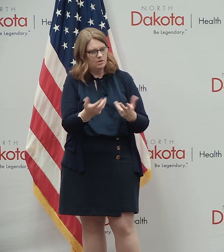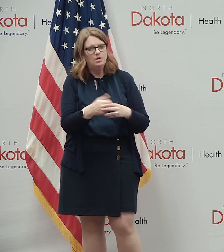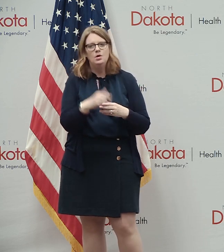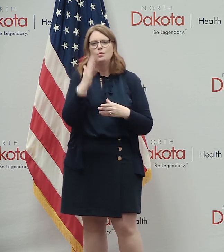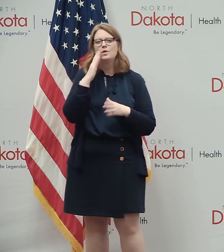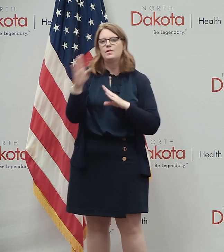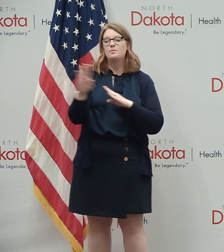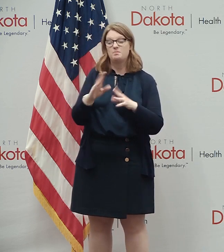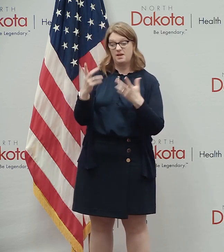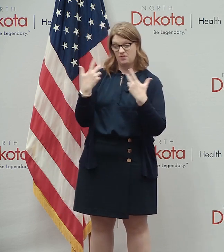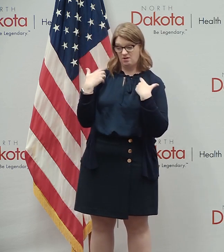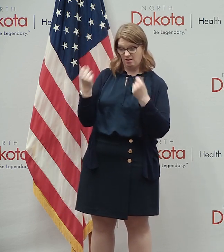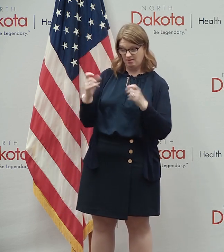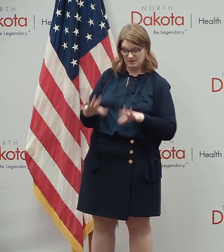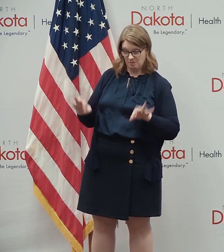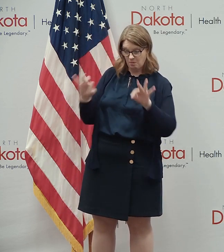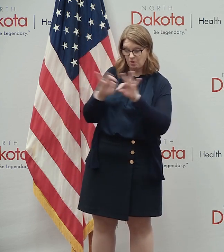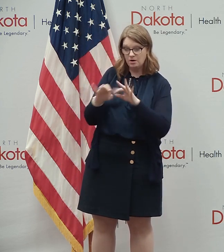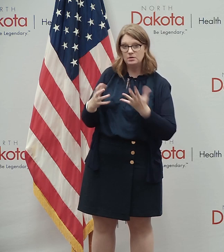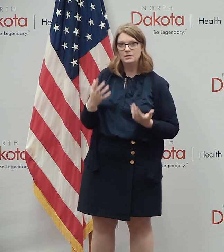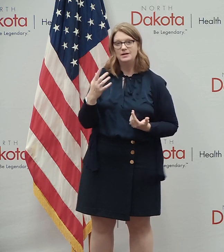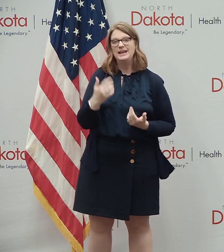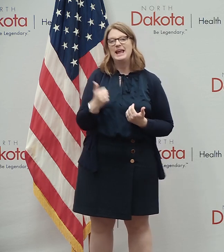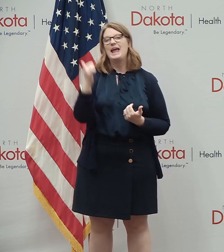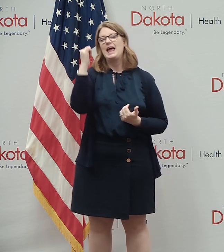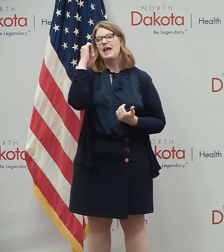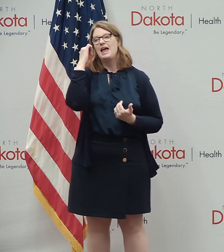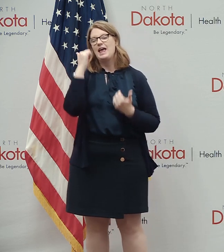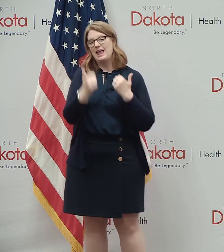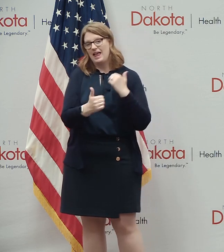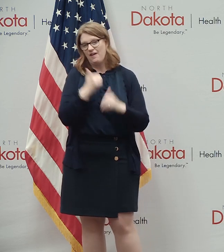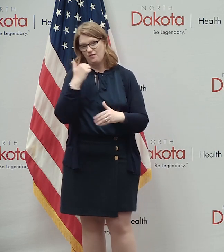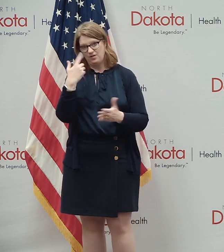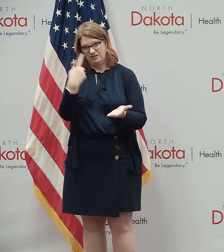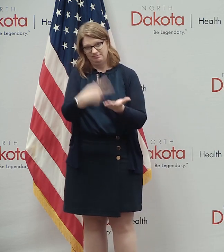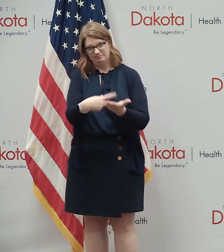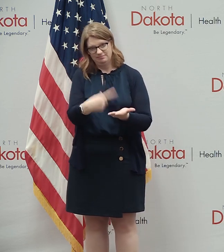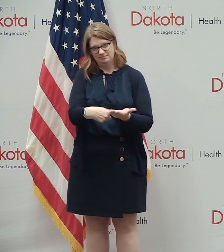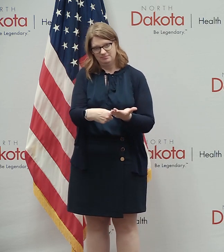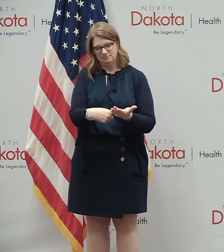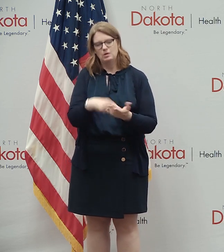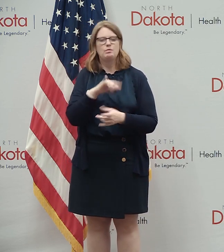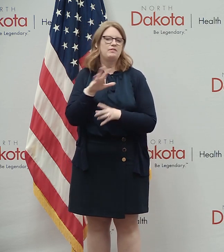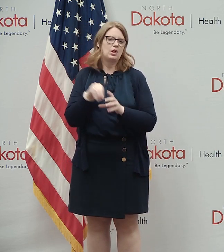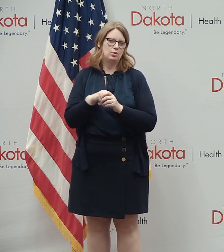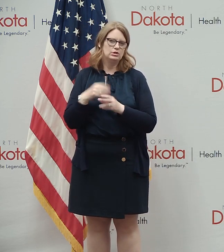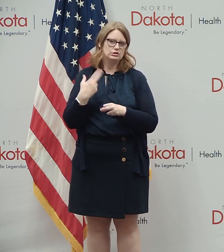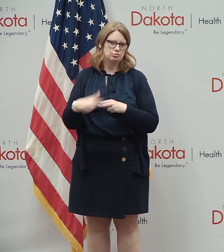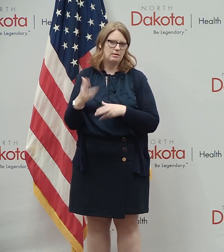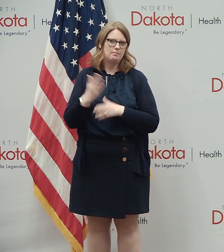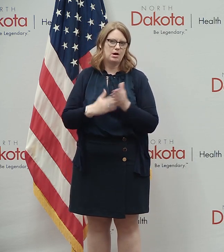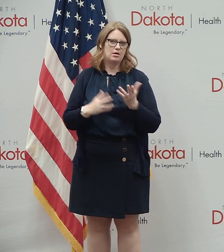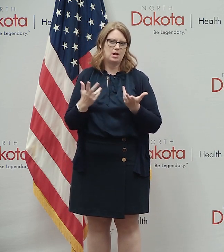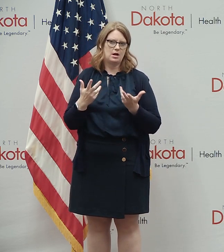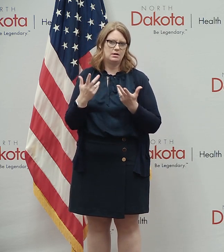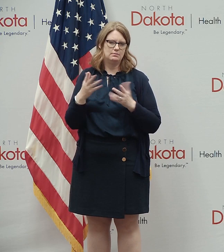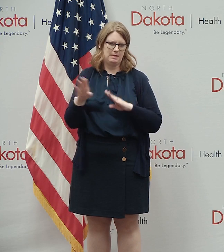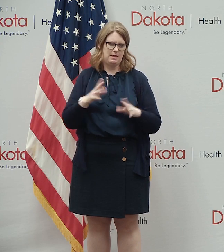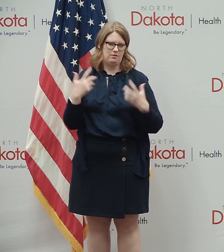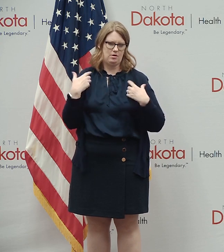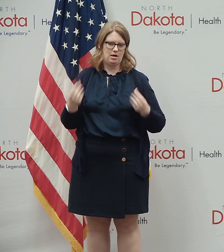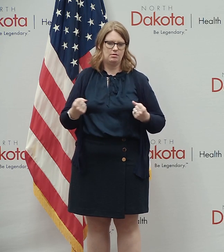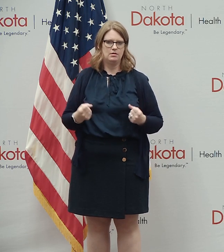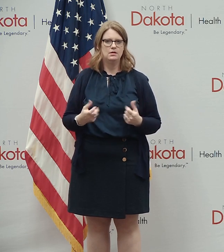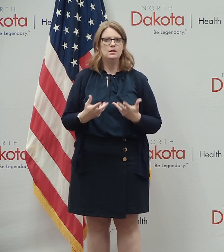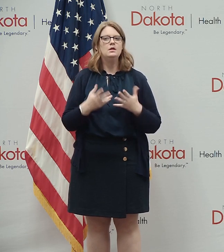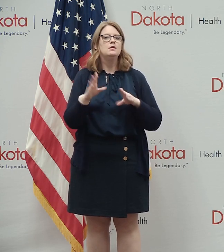behavioral health matters. That's why every single program we've included a short segment on that. Today we want to talk about the